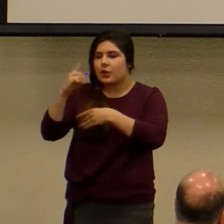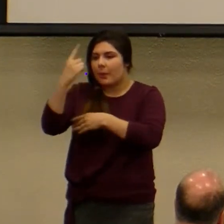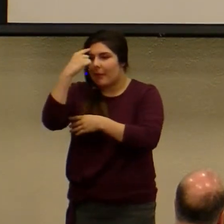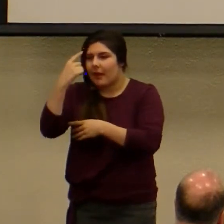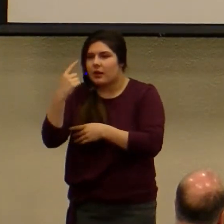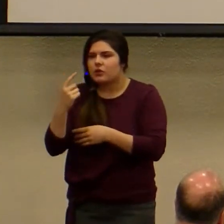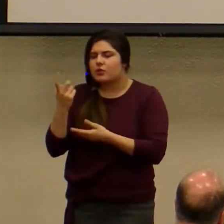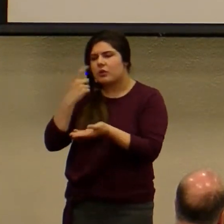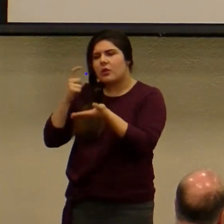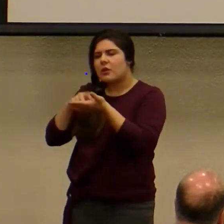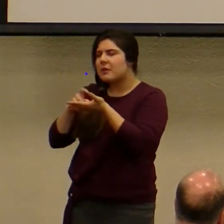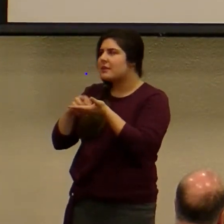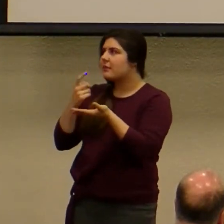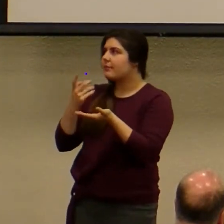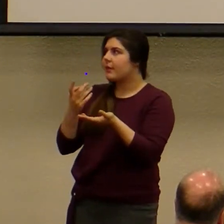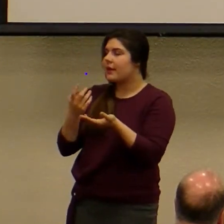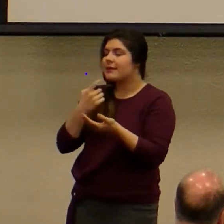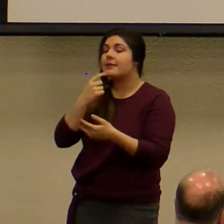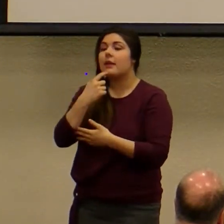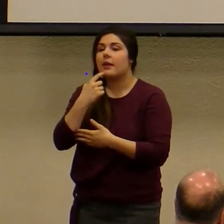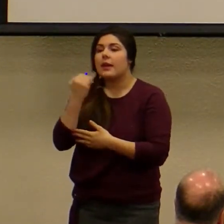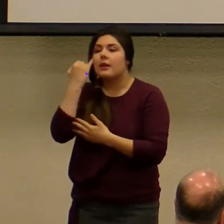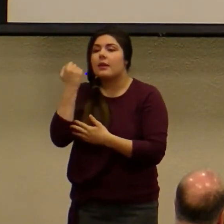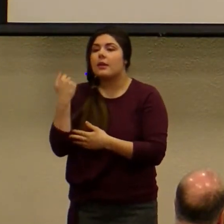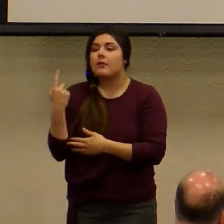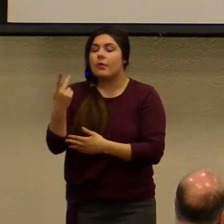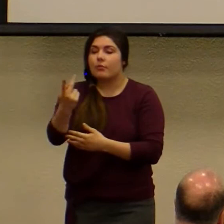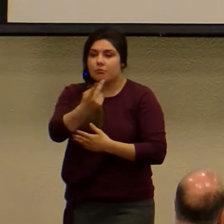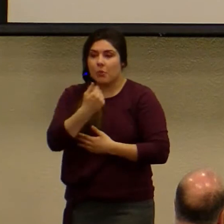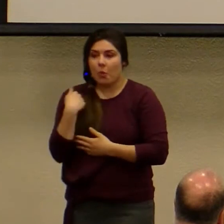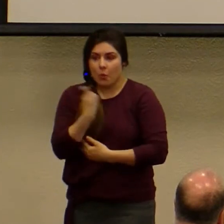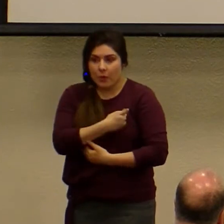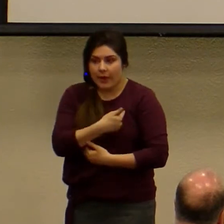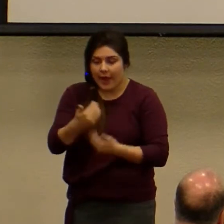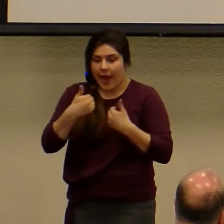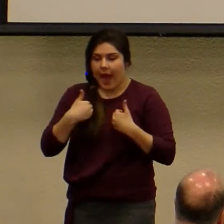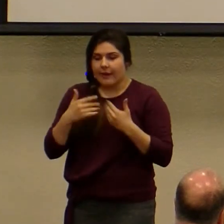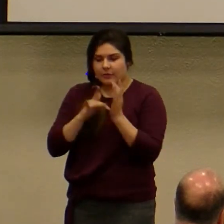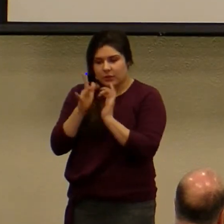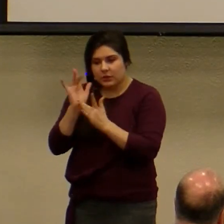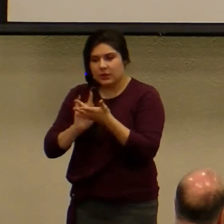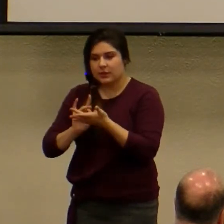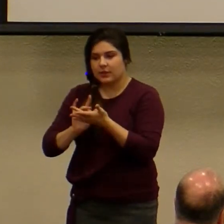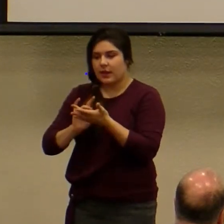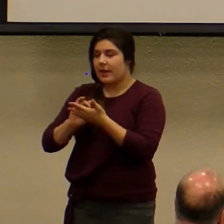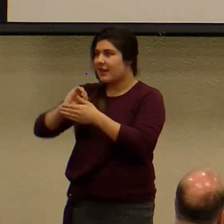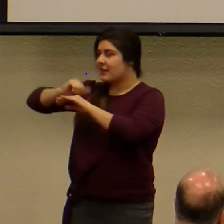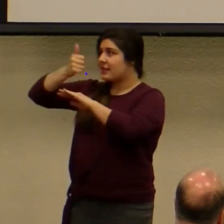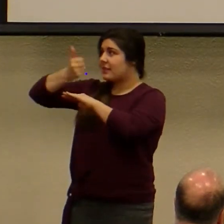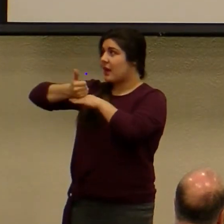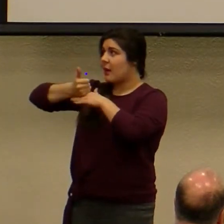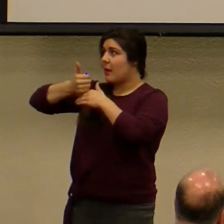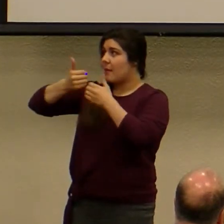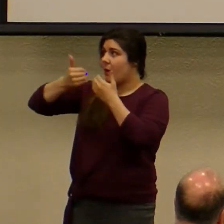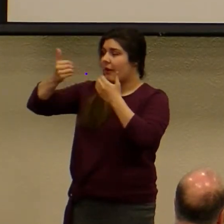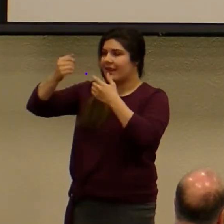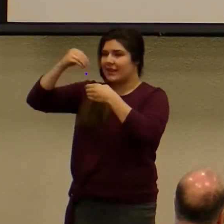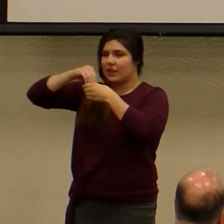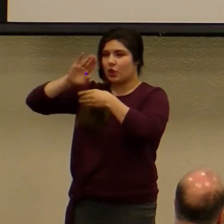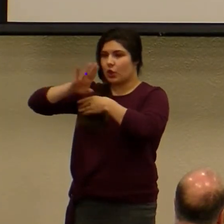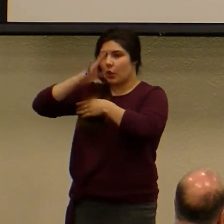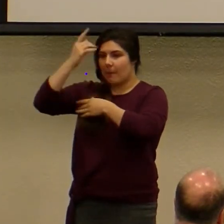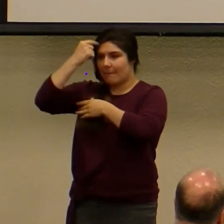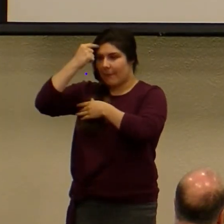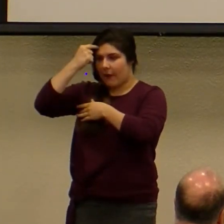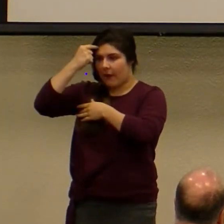by saying this. If you and I have Jesus as set apart in your mind,